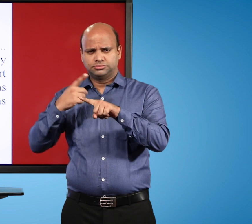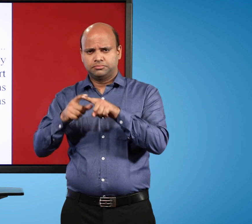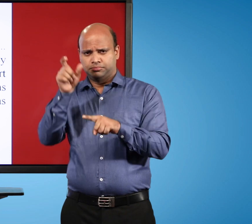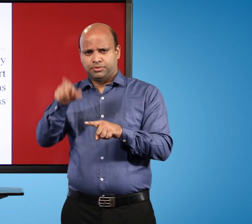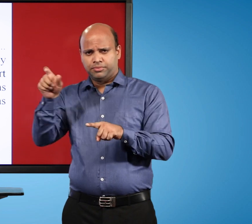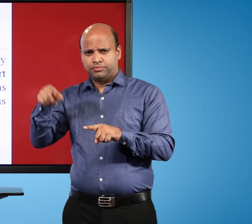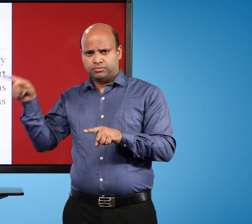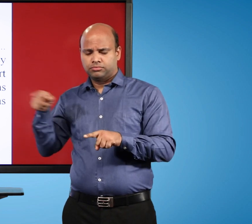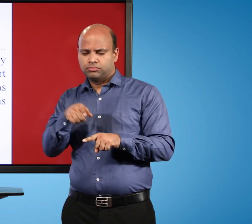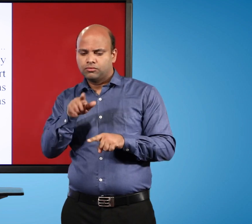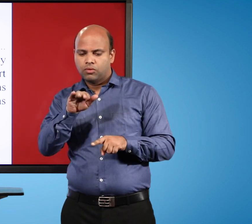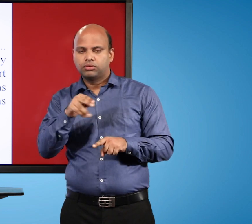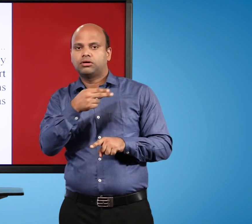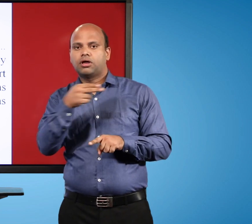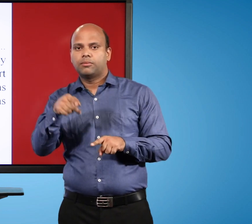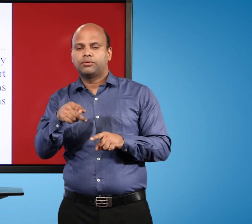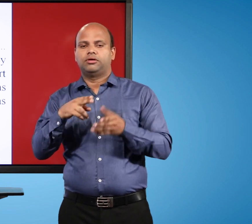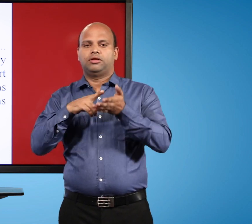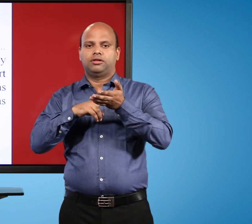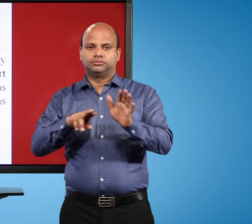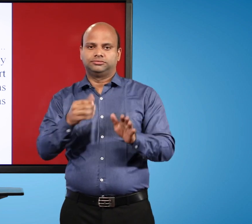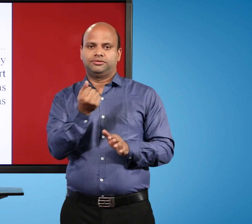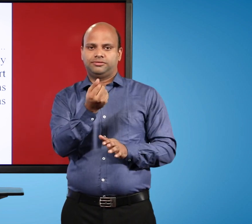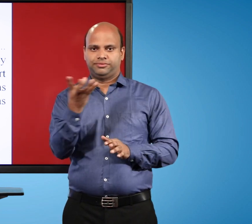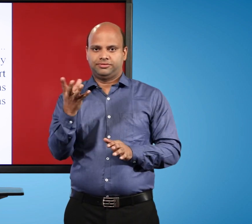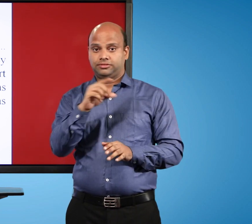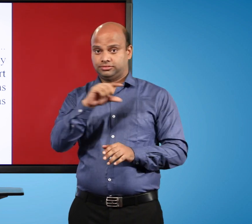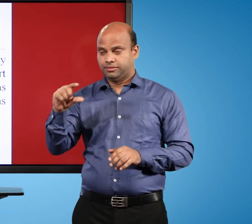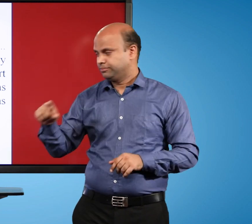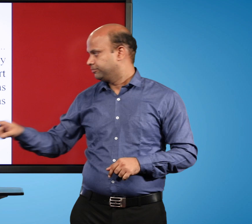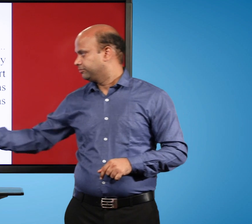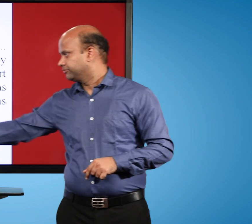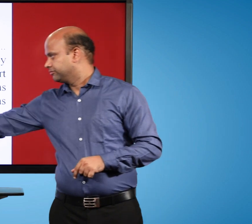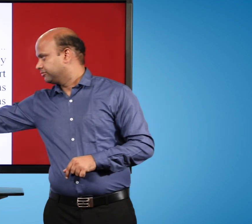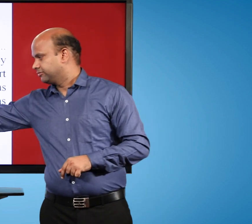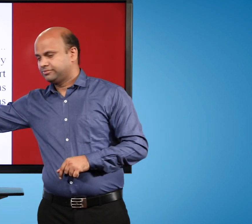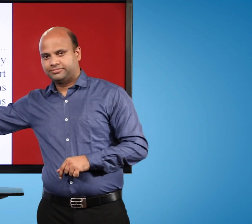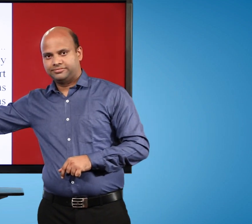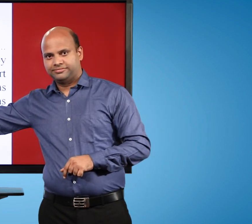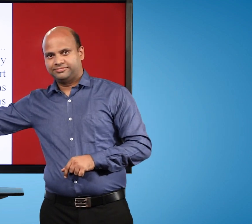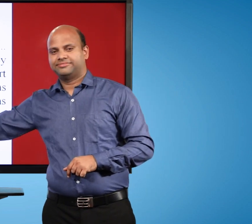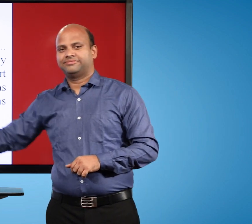Hence, mathematicians call the counting numbers as natural numbers.